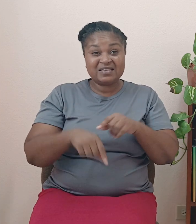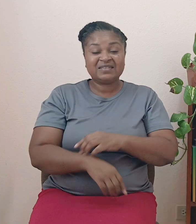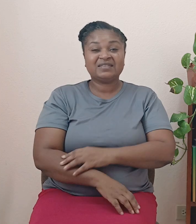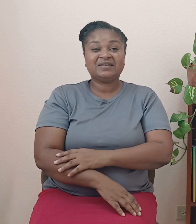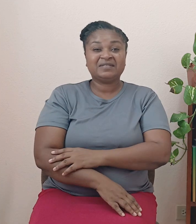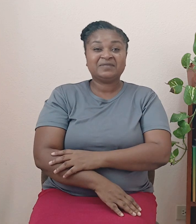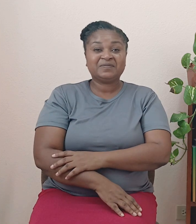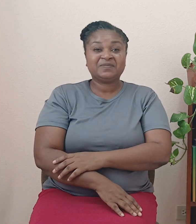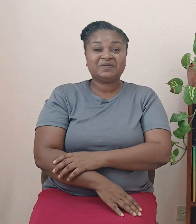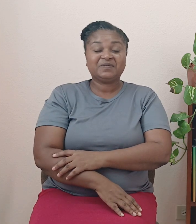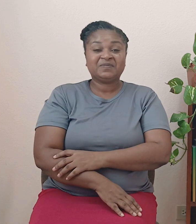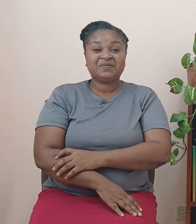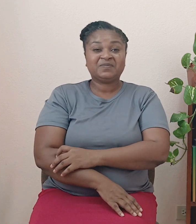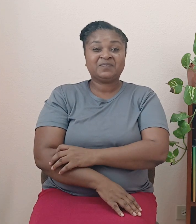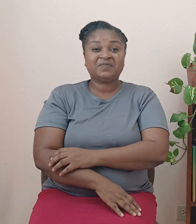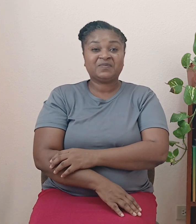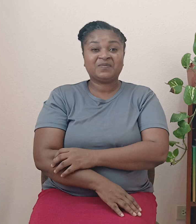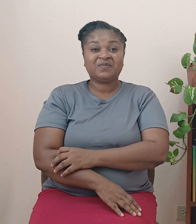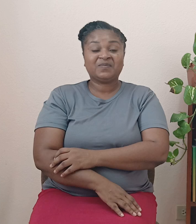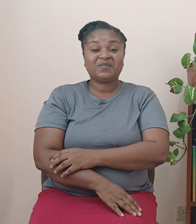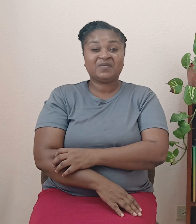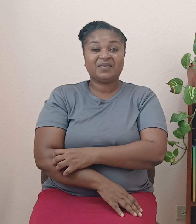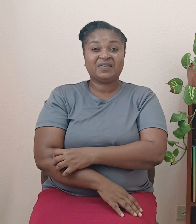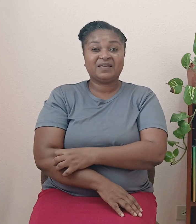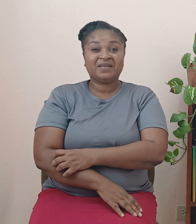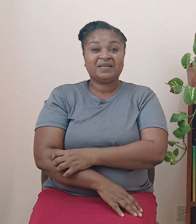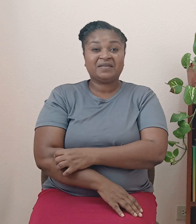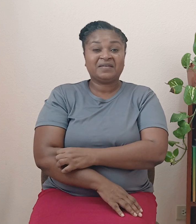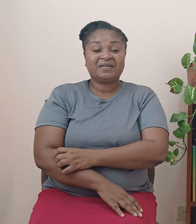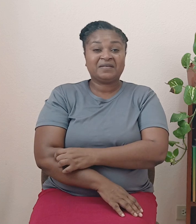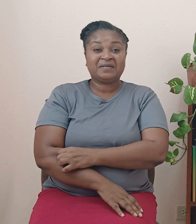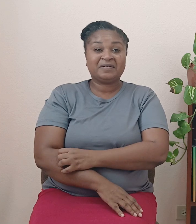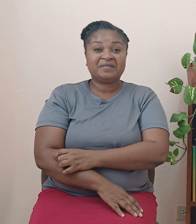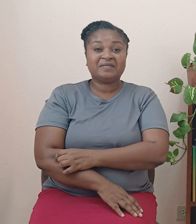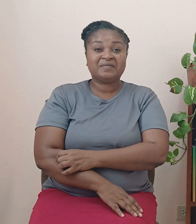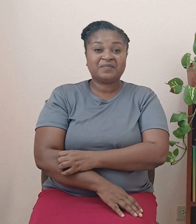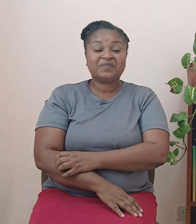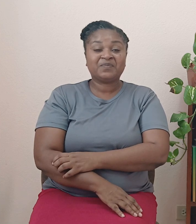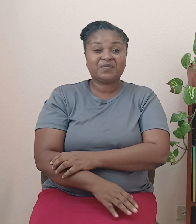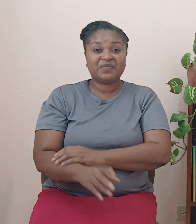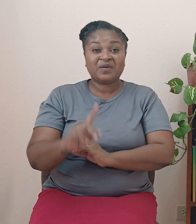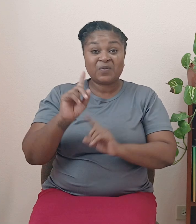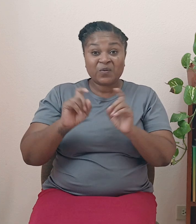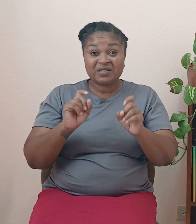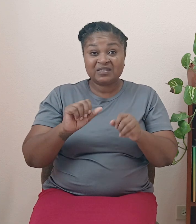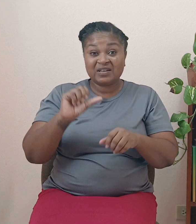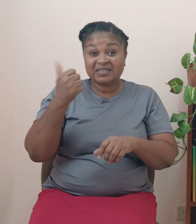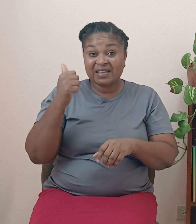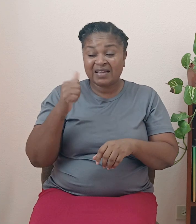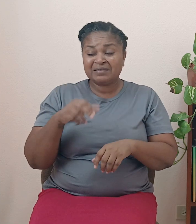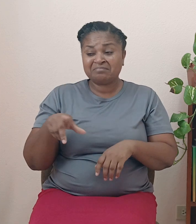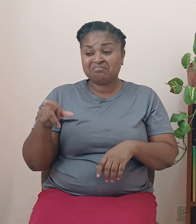And question 10, C, he heard that she'd been kind to Naomi.